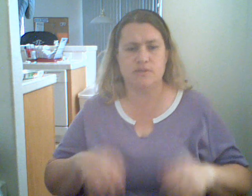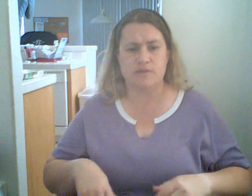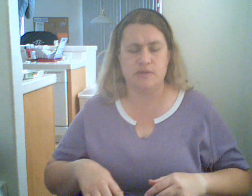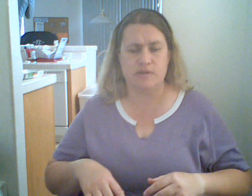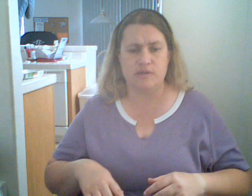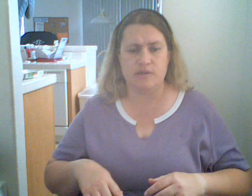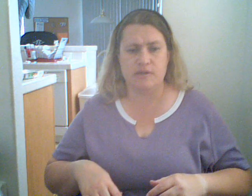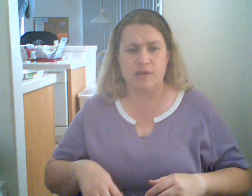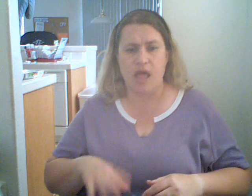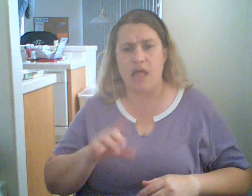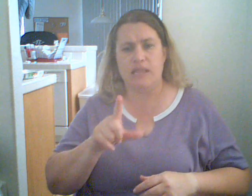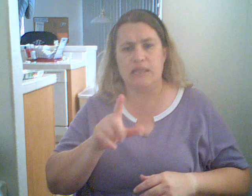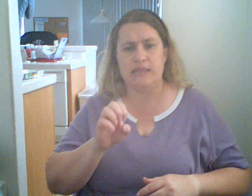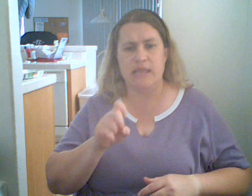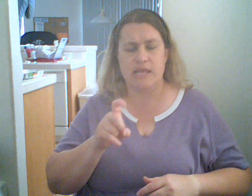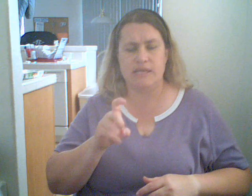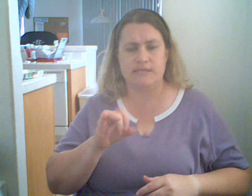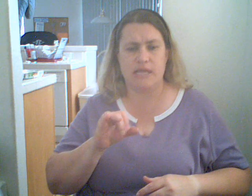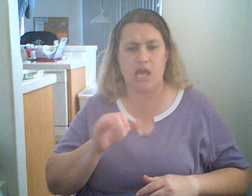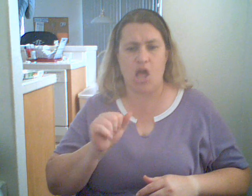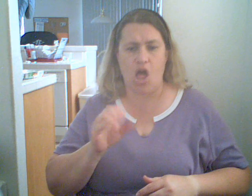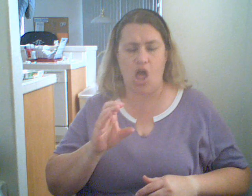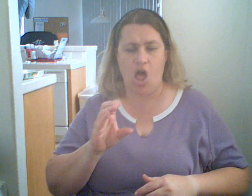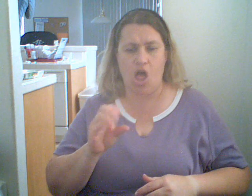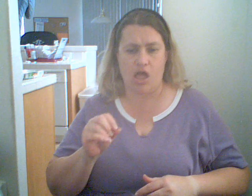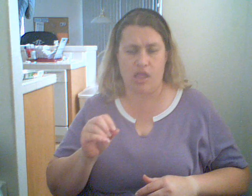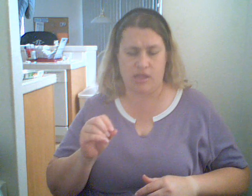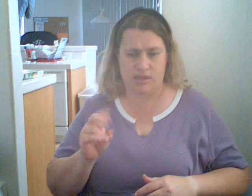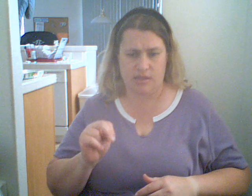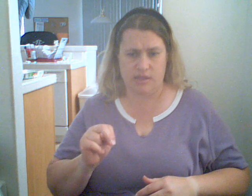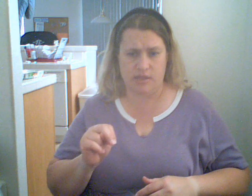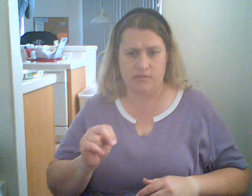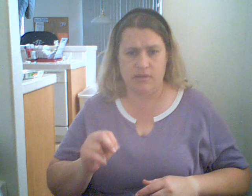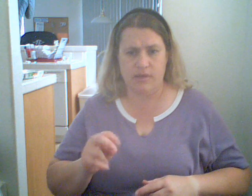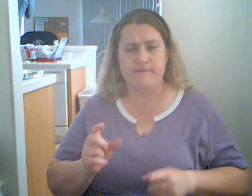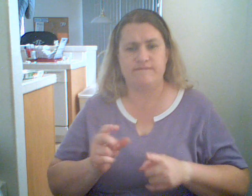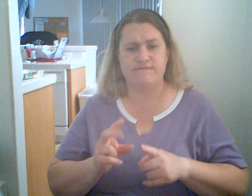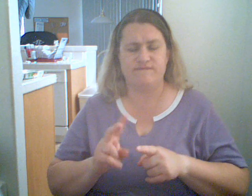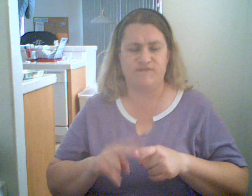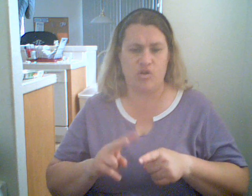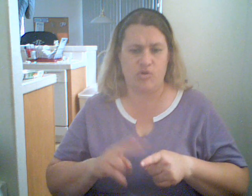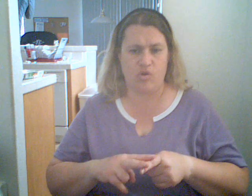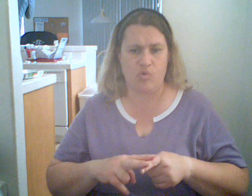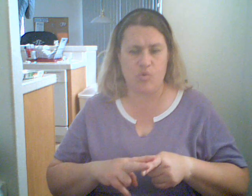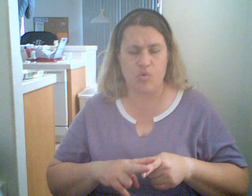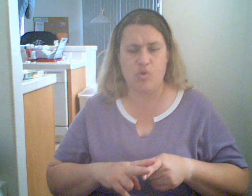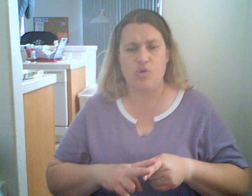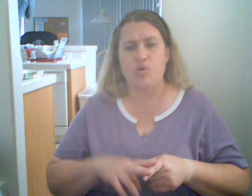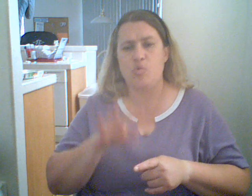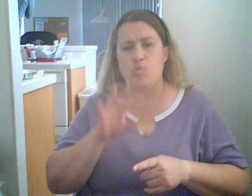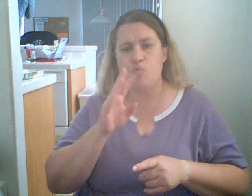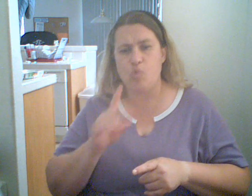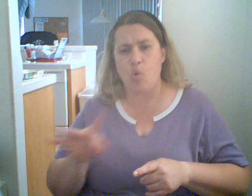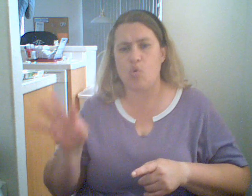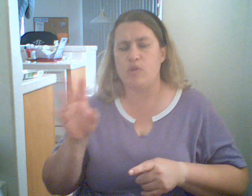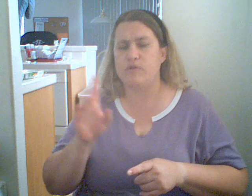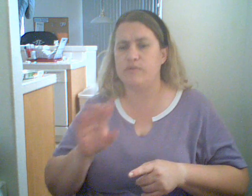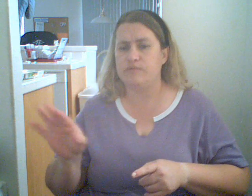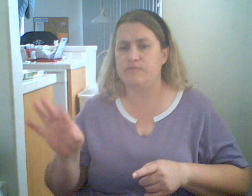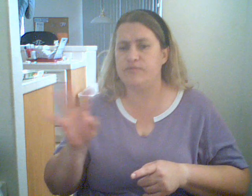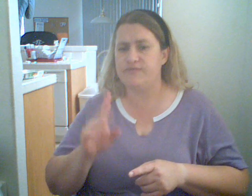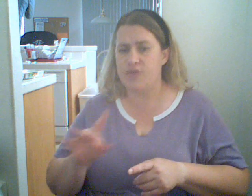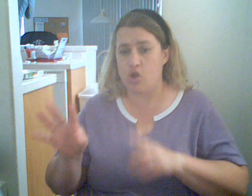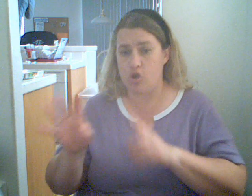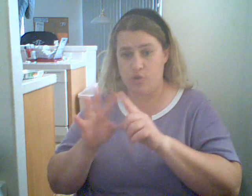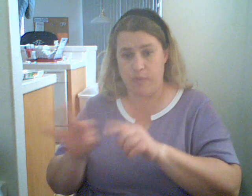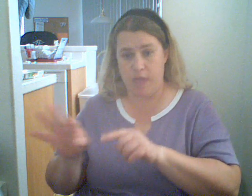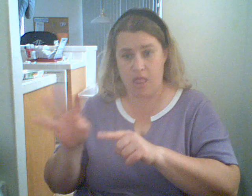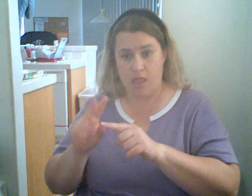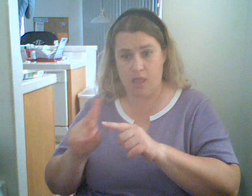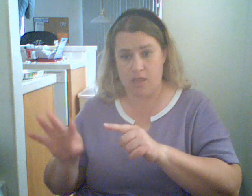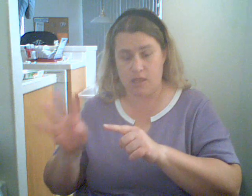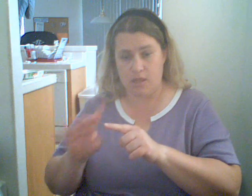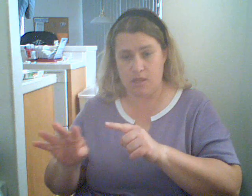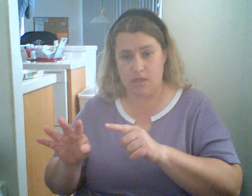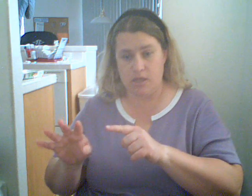lexicon, the role and function of fingerspelling. So again, we're working from English to sign